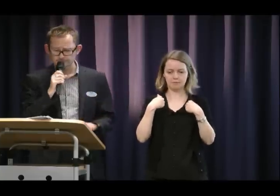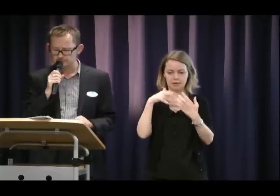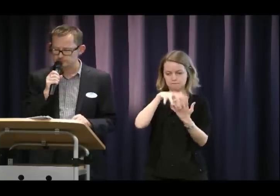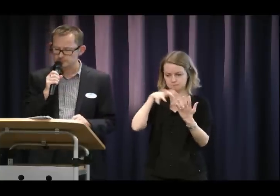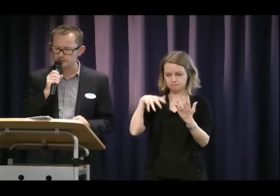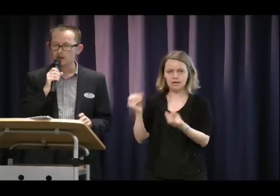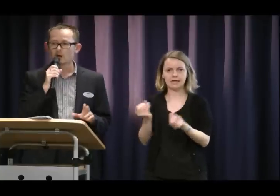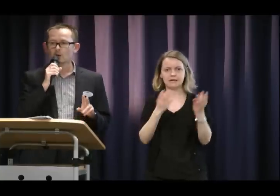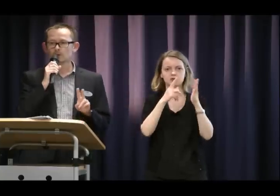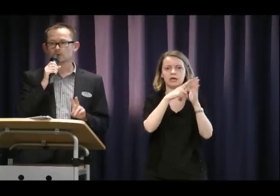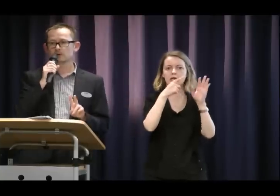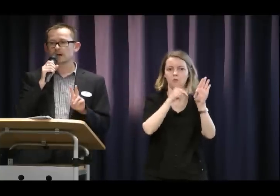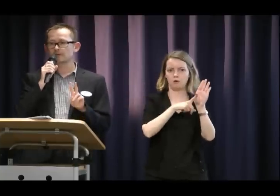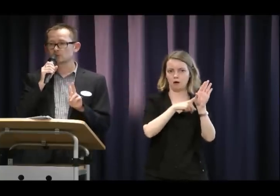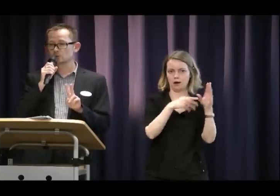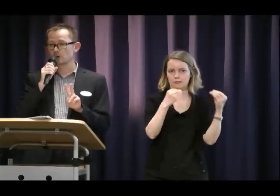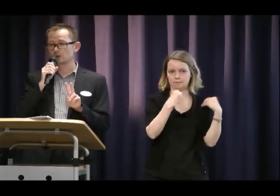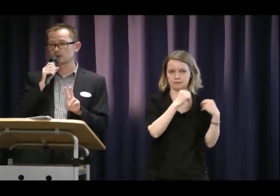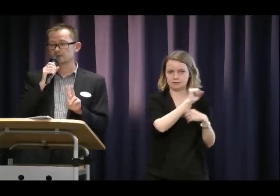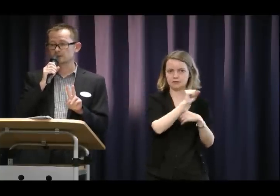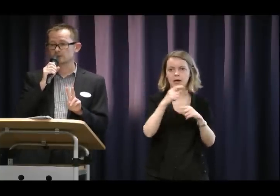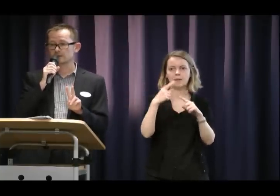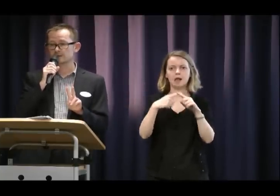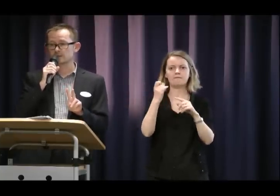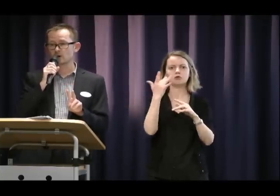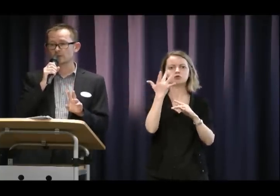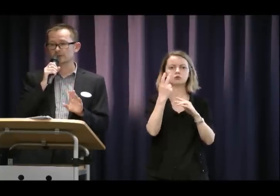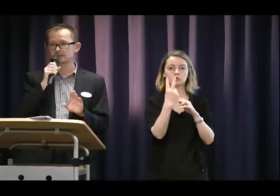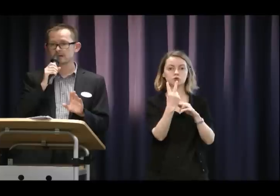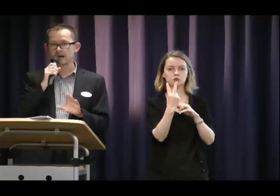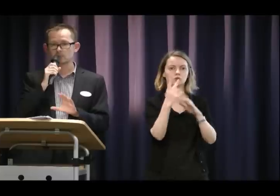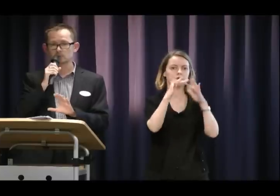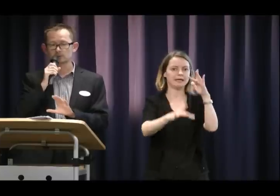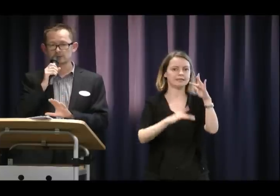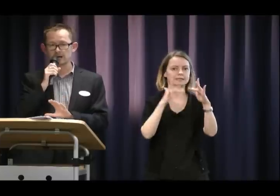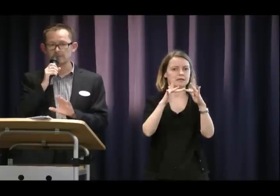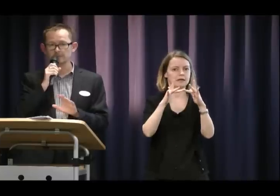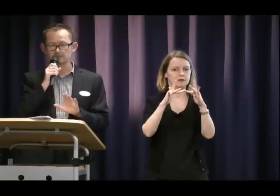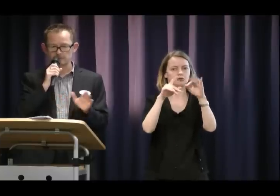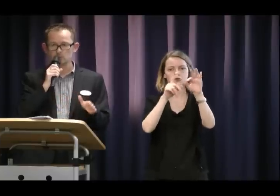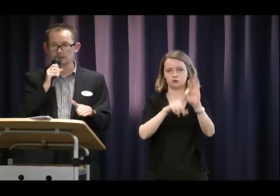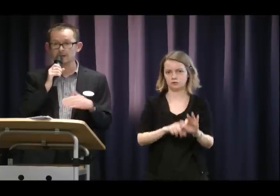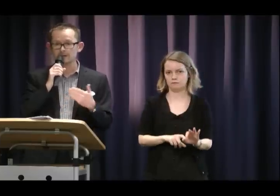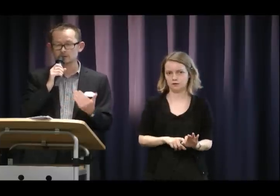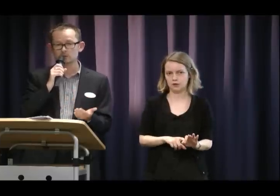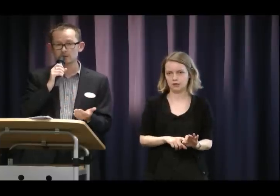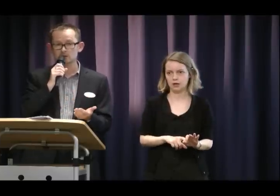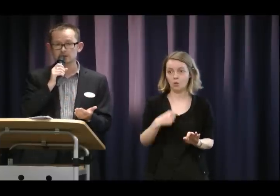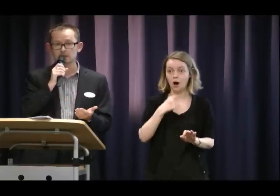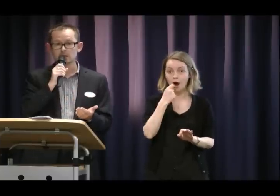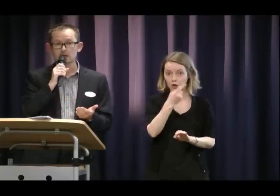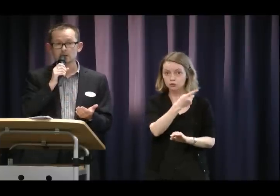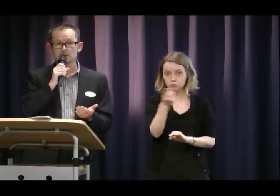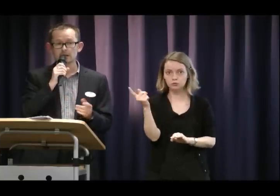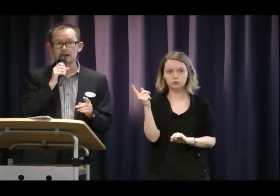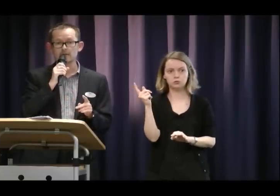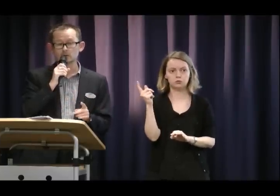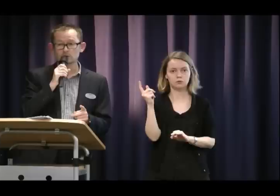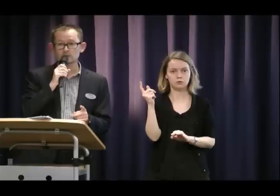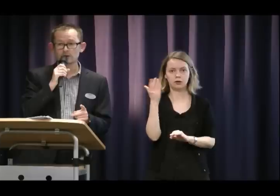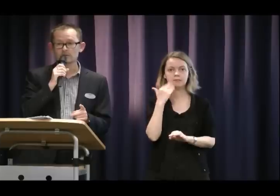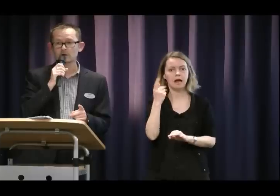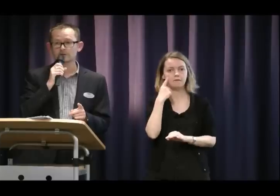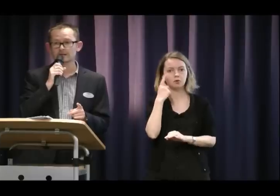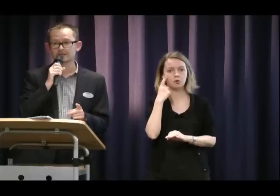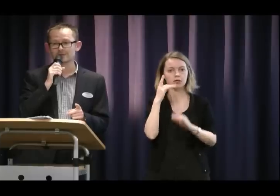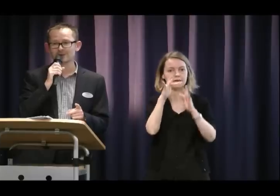EY. We also have 2 online surveys at the moment, and we'll recommend that you actually have a